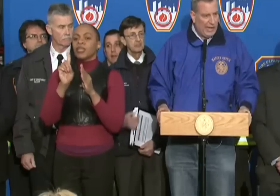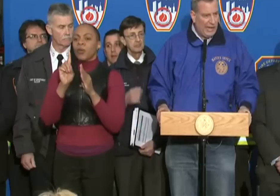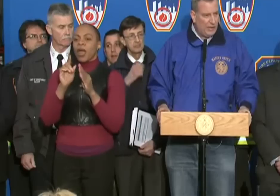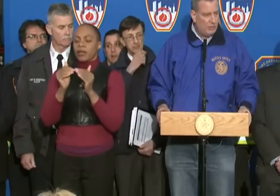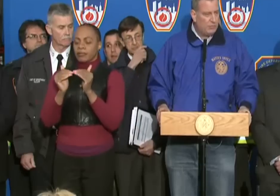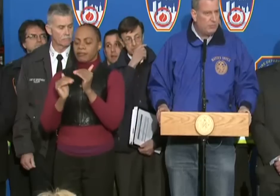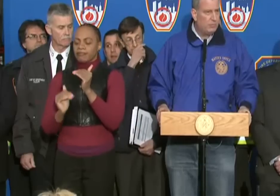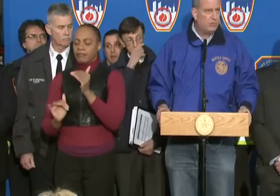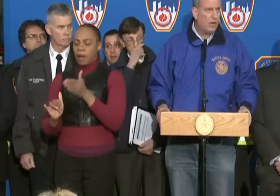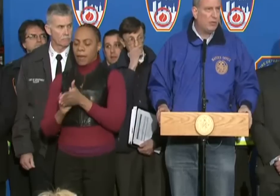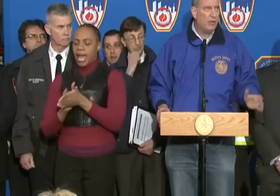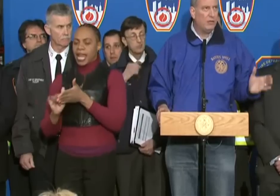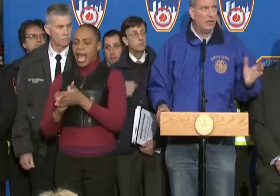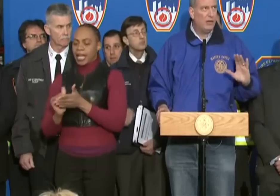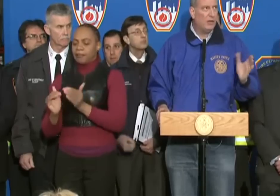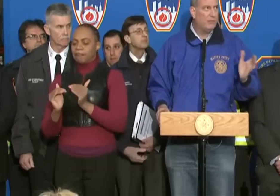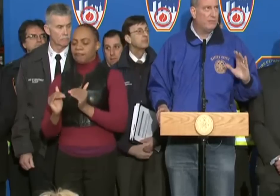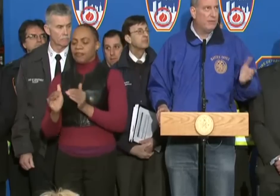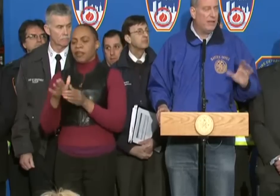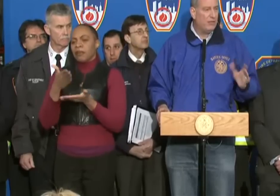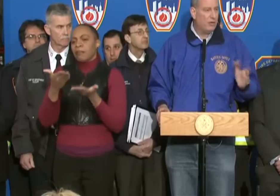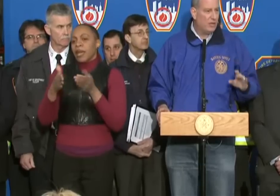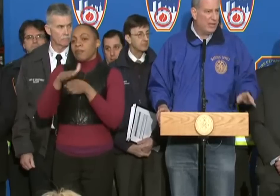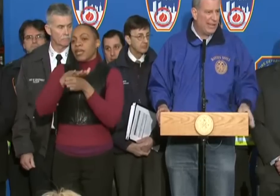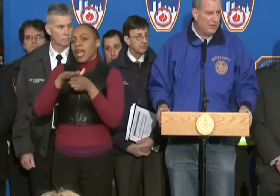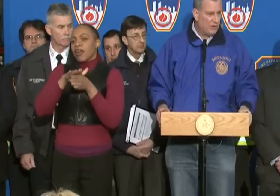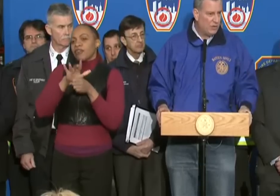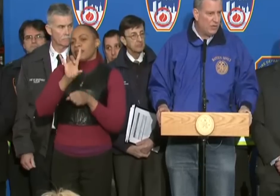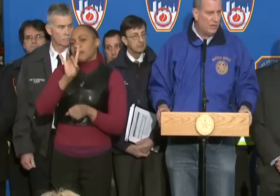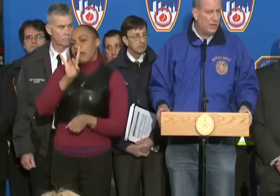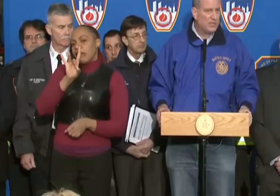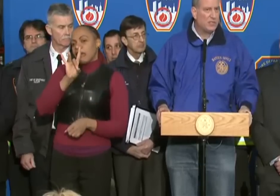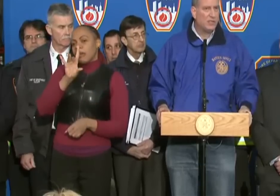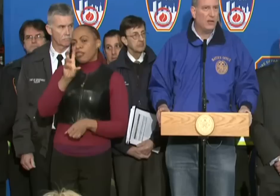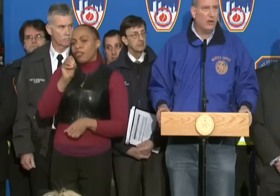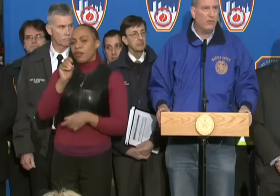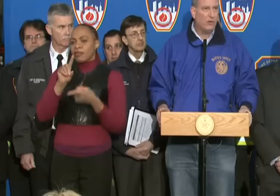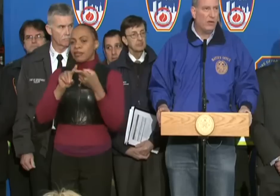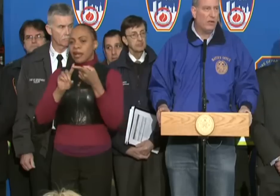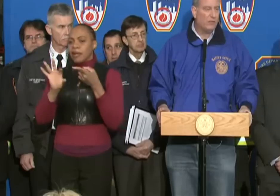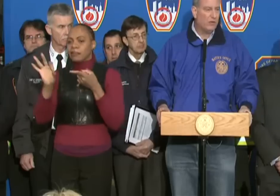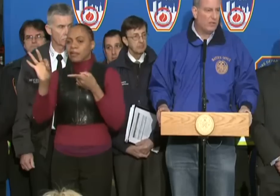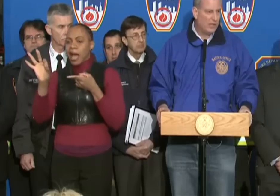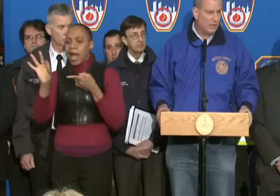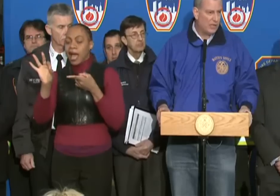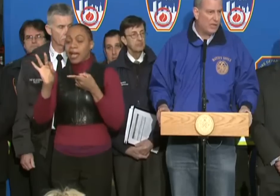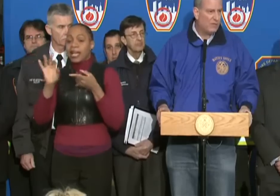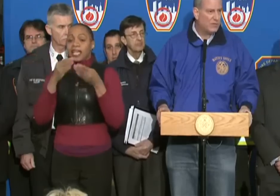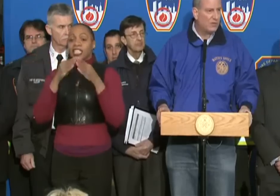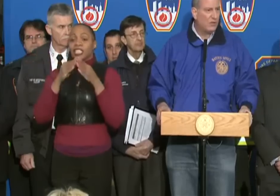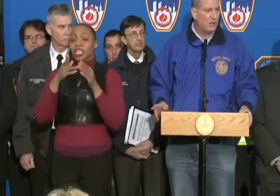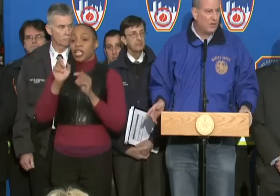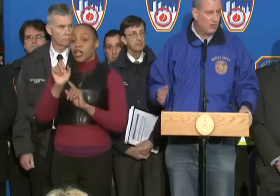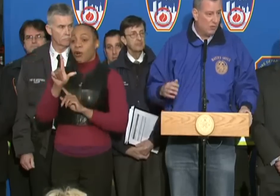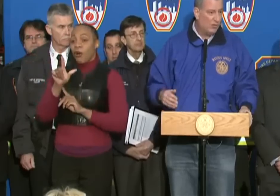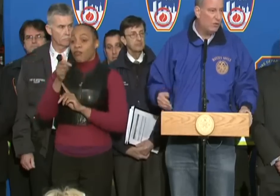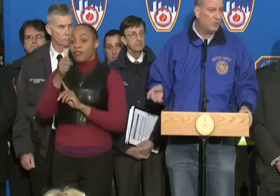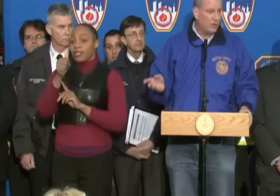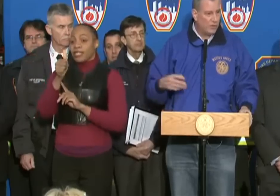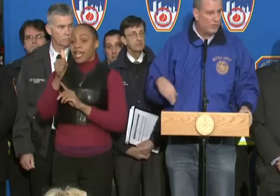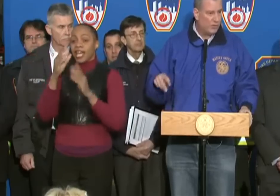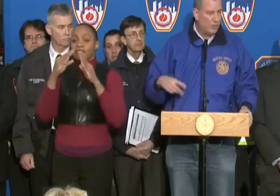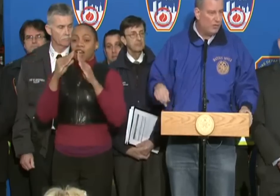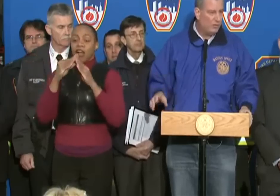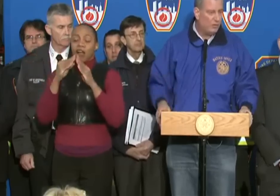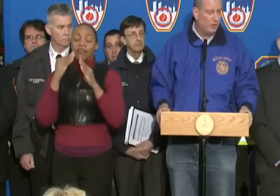Lower Manhattan, probably in the area of 8:30 to 9:30, and then I was at City Hall for a while for the 10 o'clock conference call, and then I drove home.